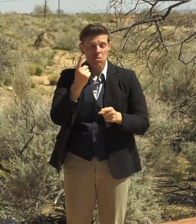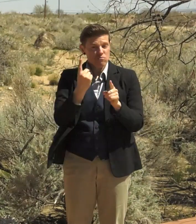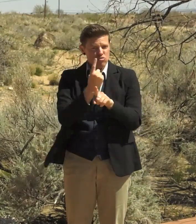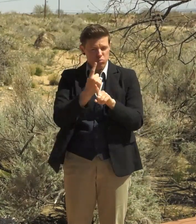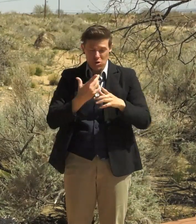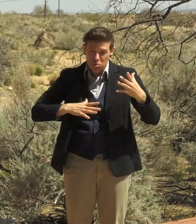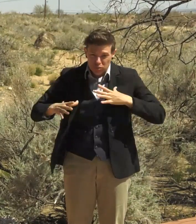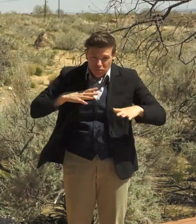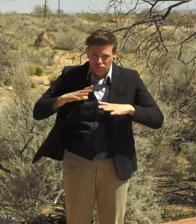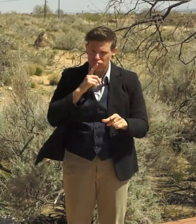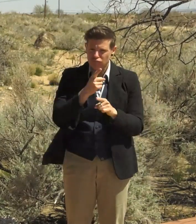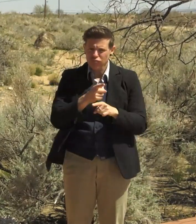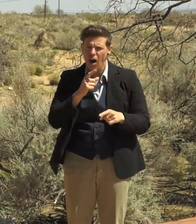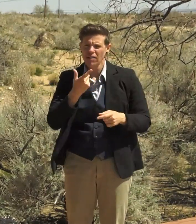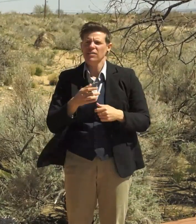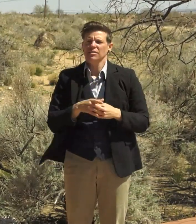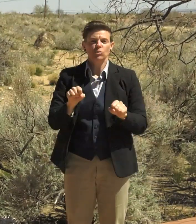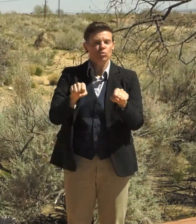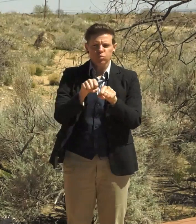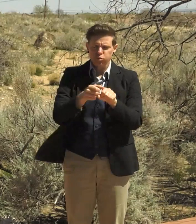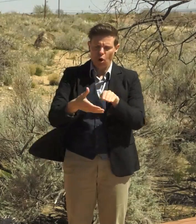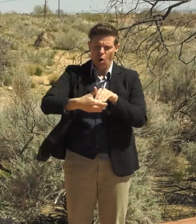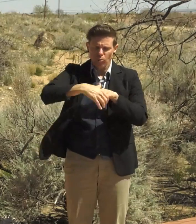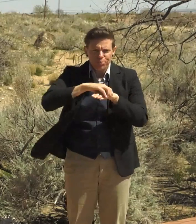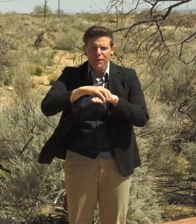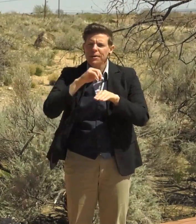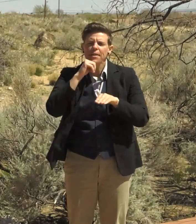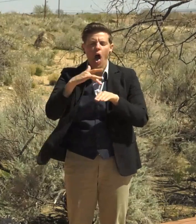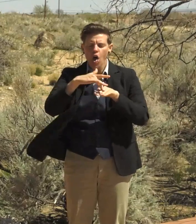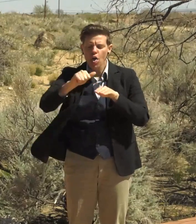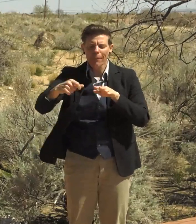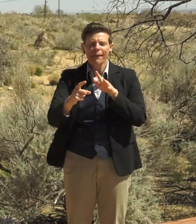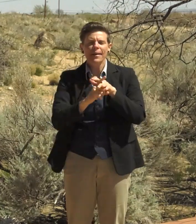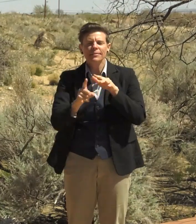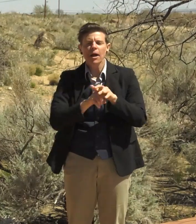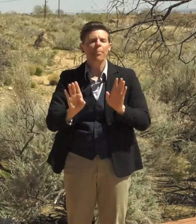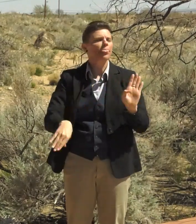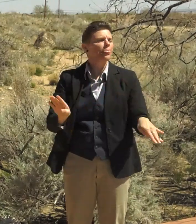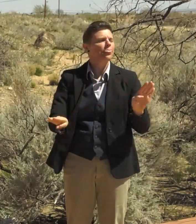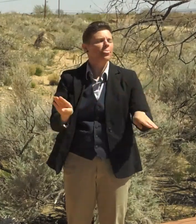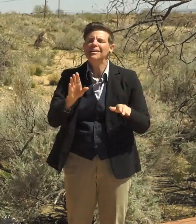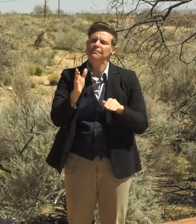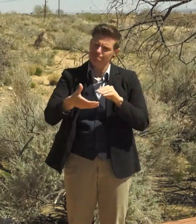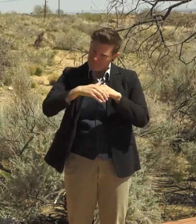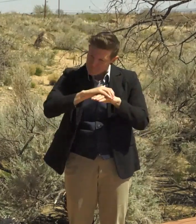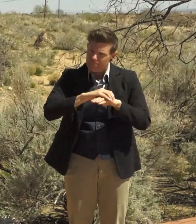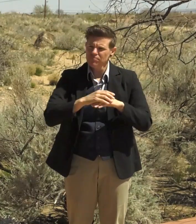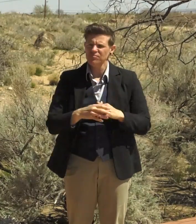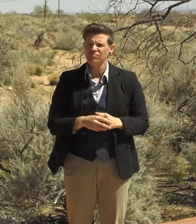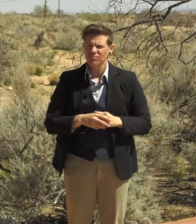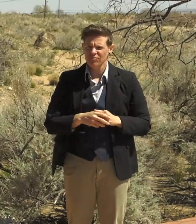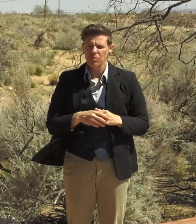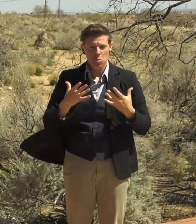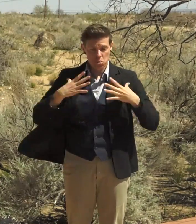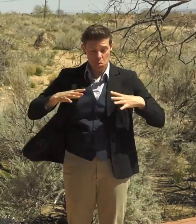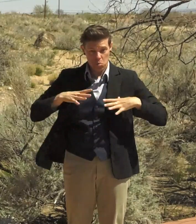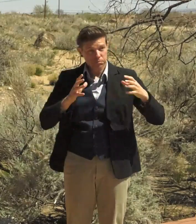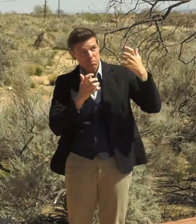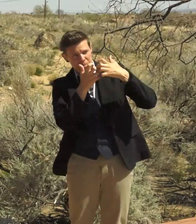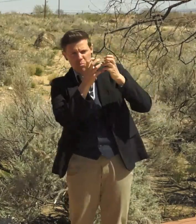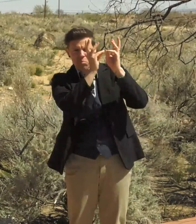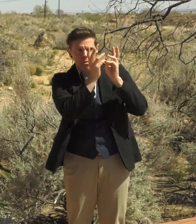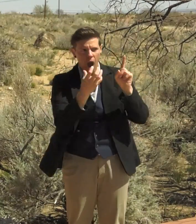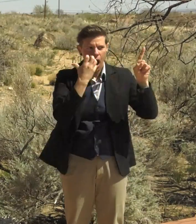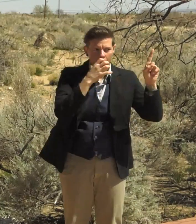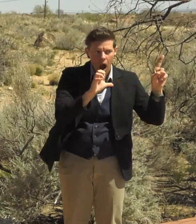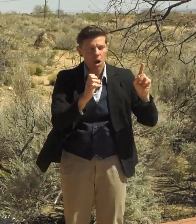great. And dress appropriately for the weather. I highly recommend that you bring additional layers,